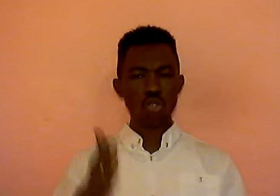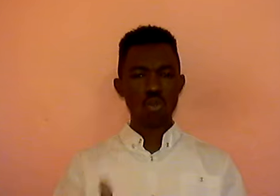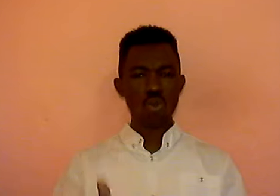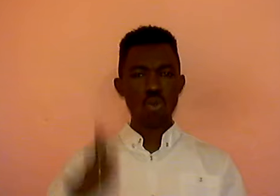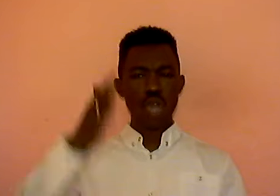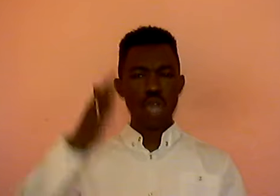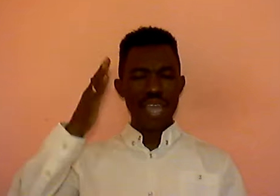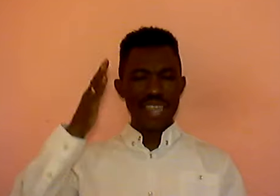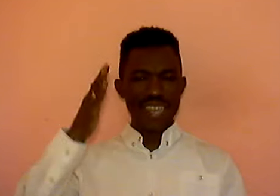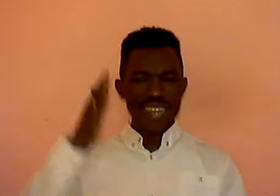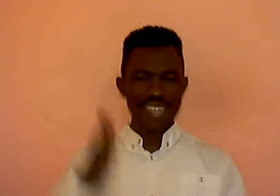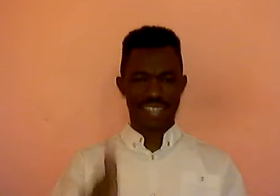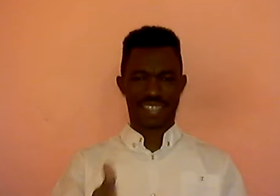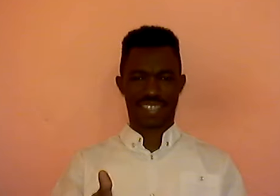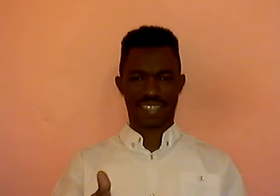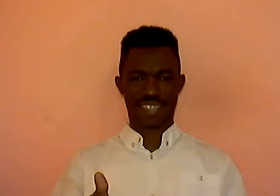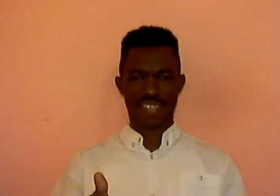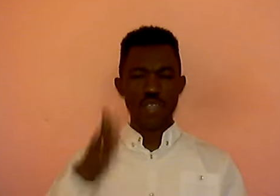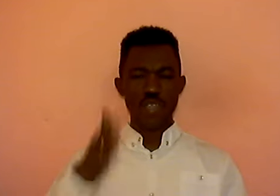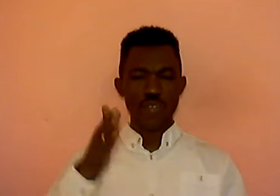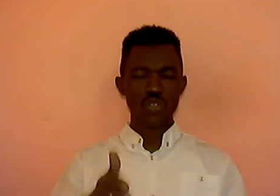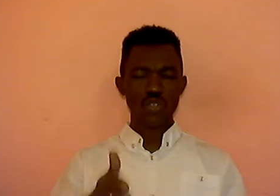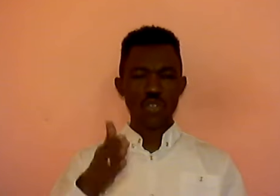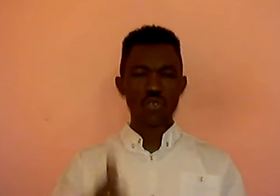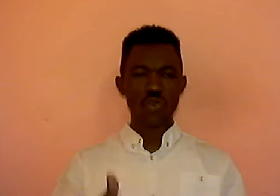go neat, if you did not go